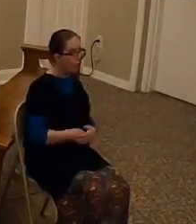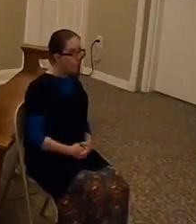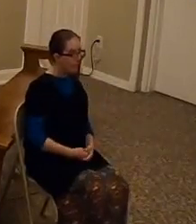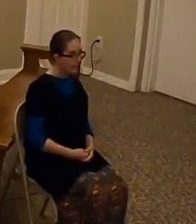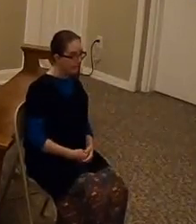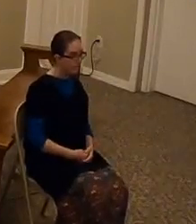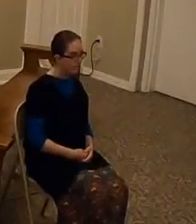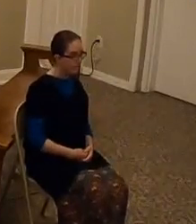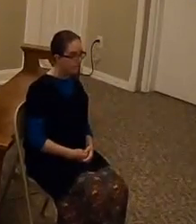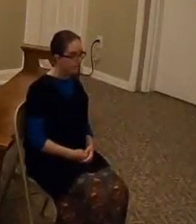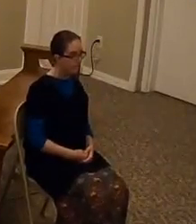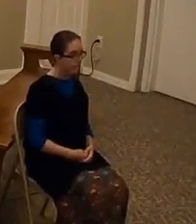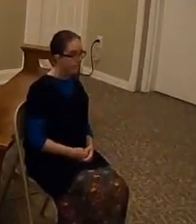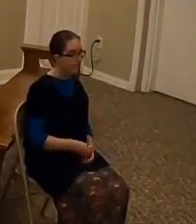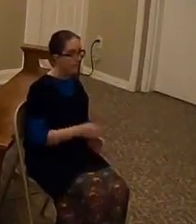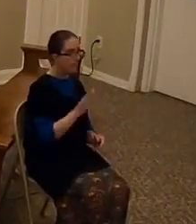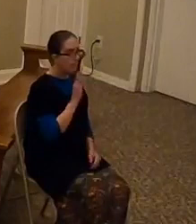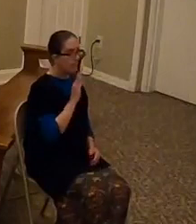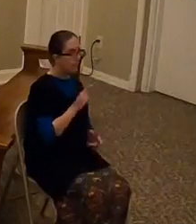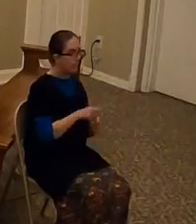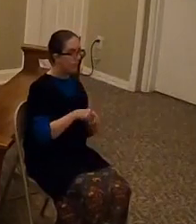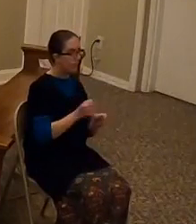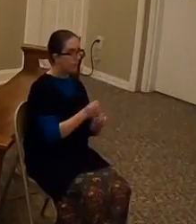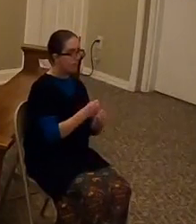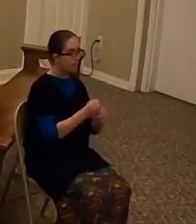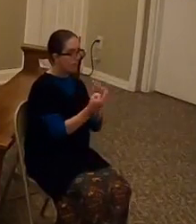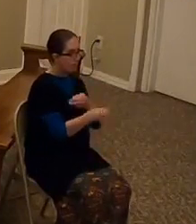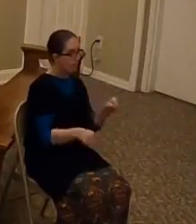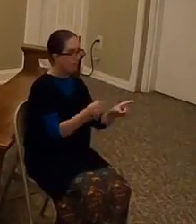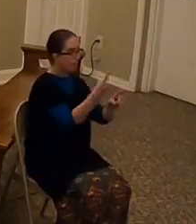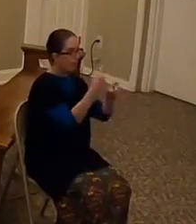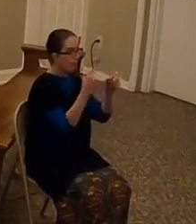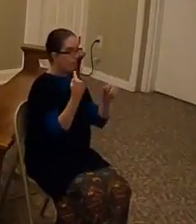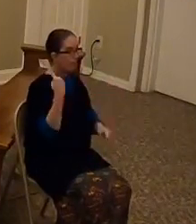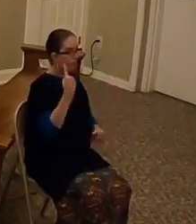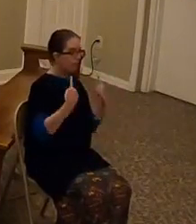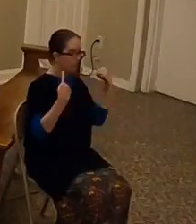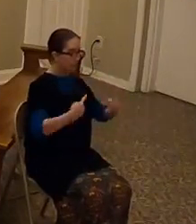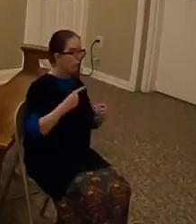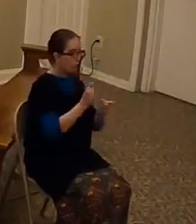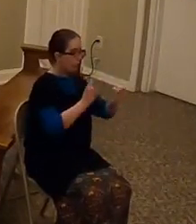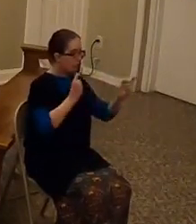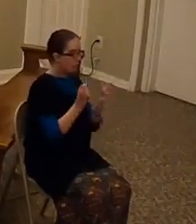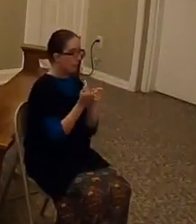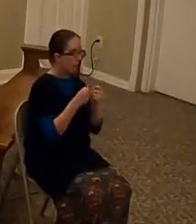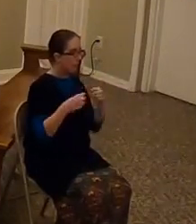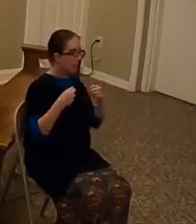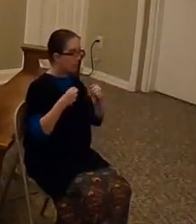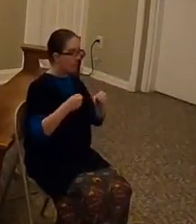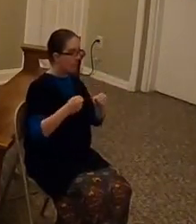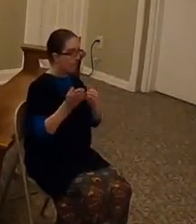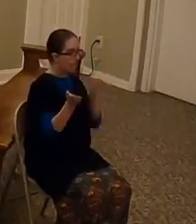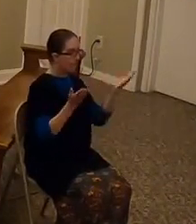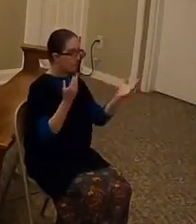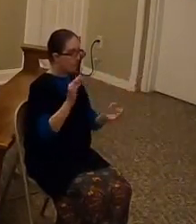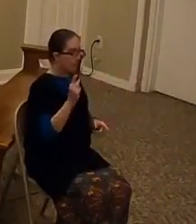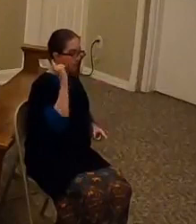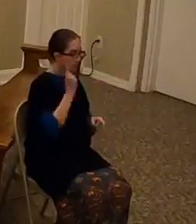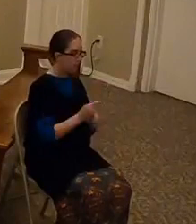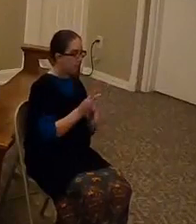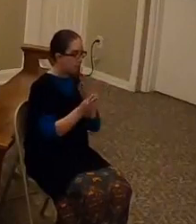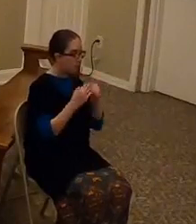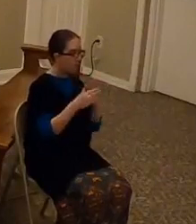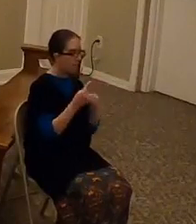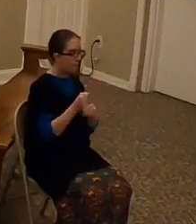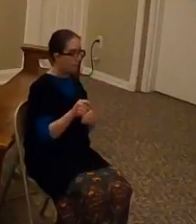Okay. Being then made free from sin, you became the servants of righteousness. I speak after the manner of